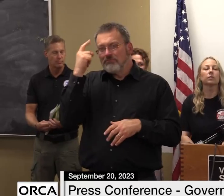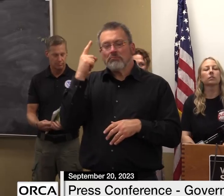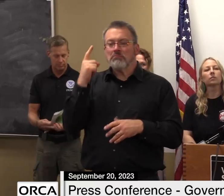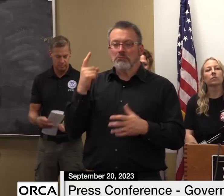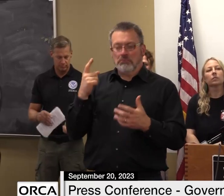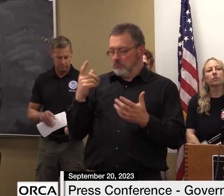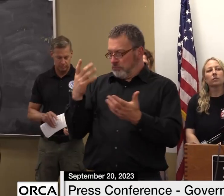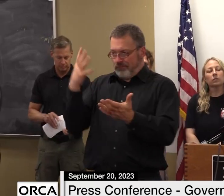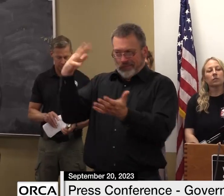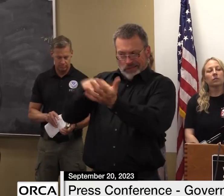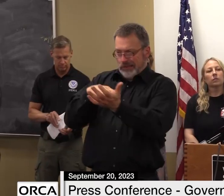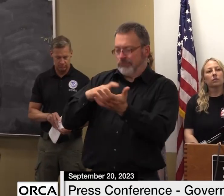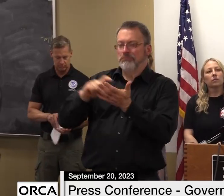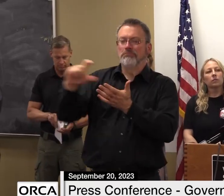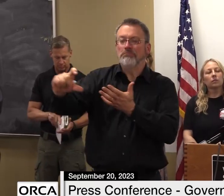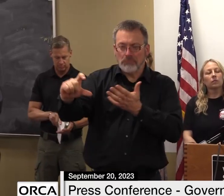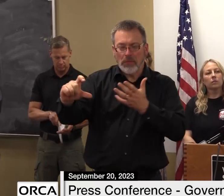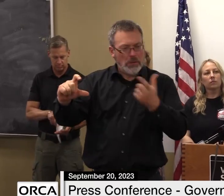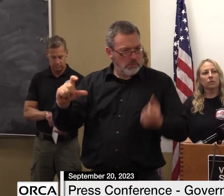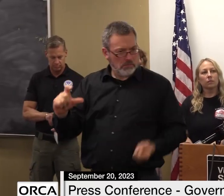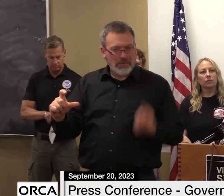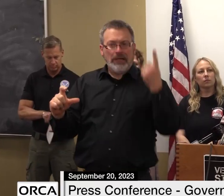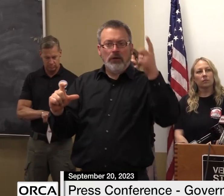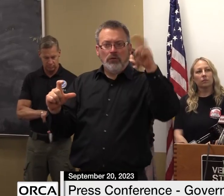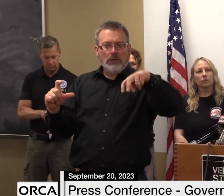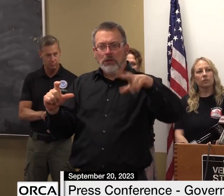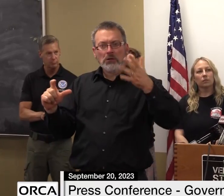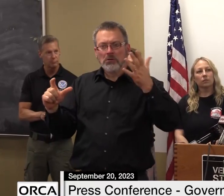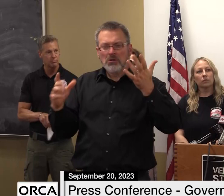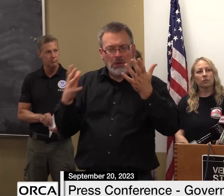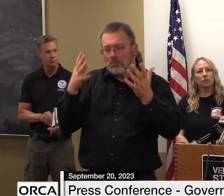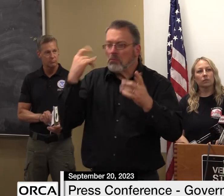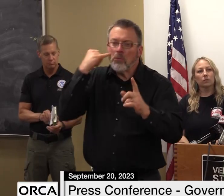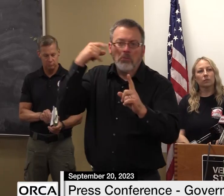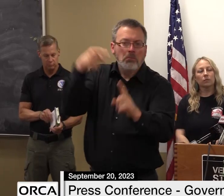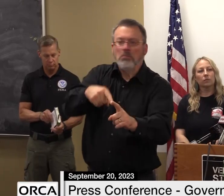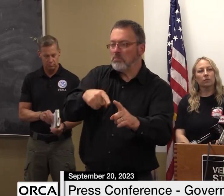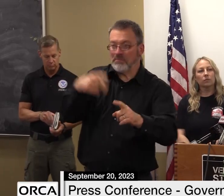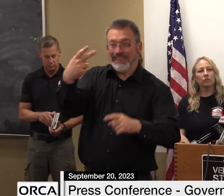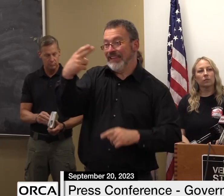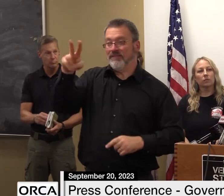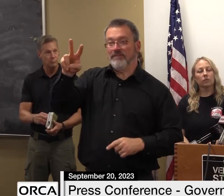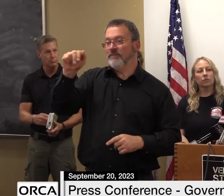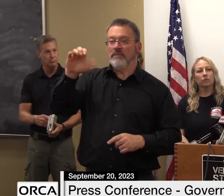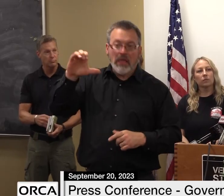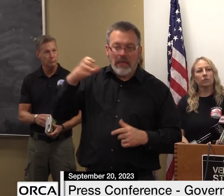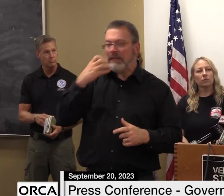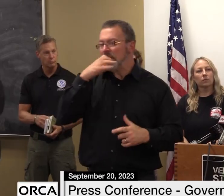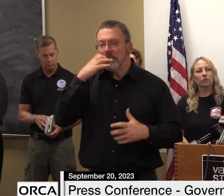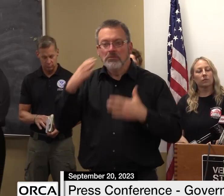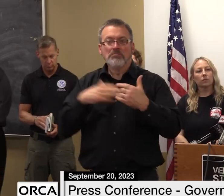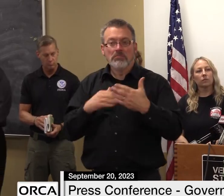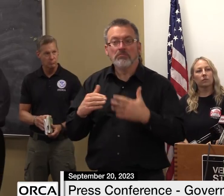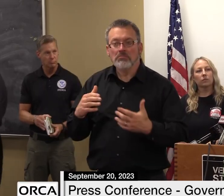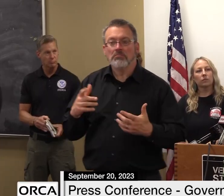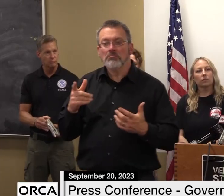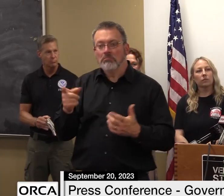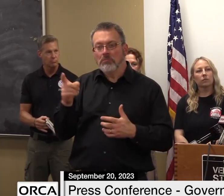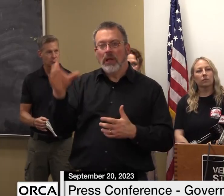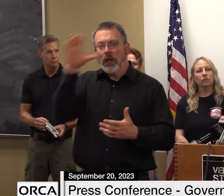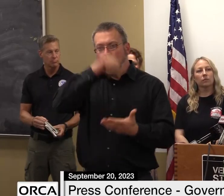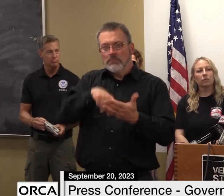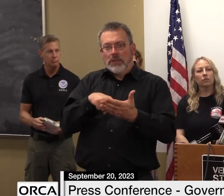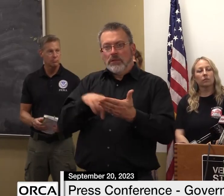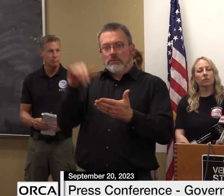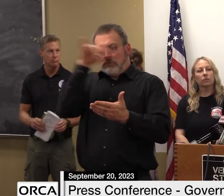$5,000 from FEMA, specifically for their HVAC, to repair or replace it, and they get an estimate or a quote that says it's going to